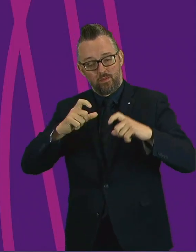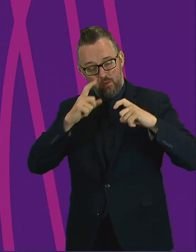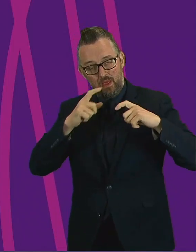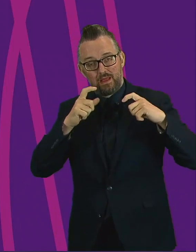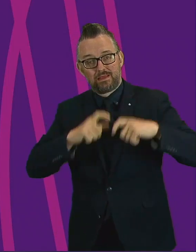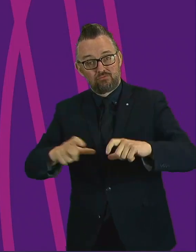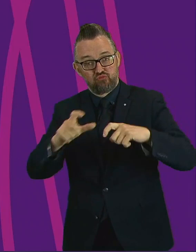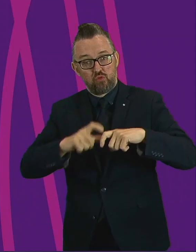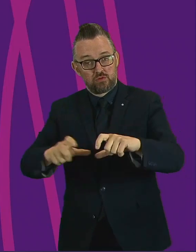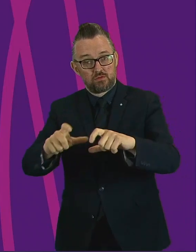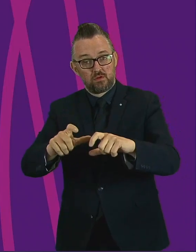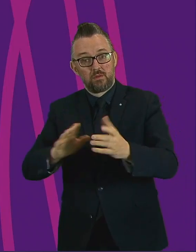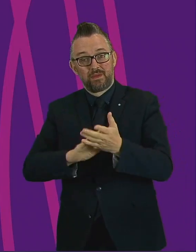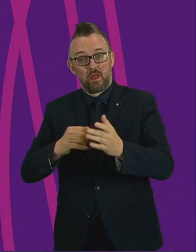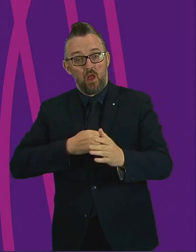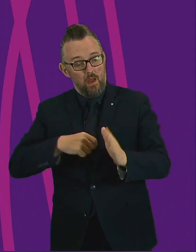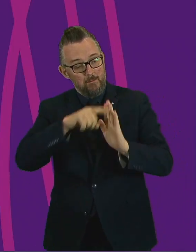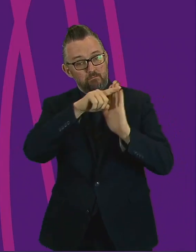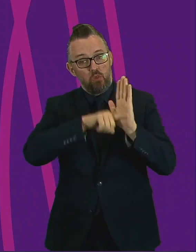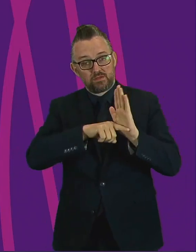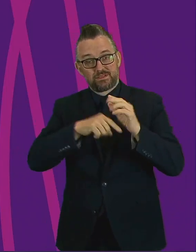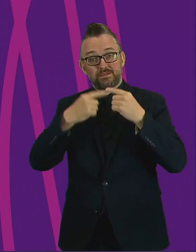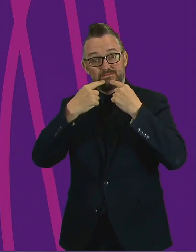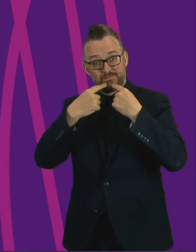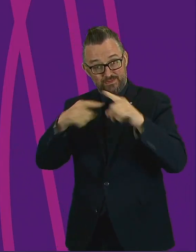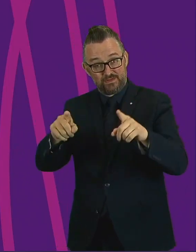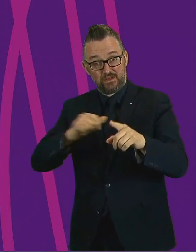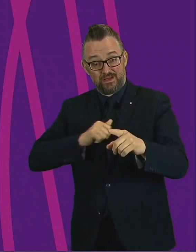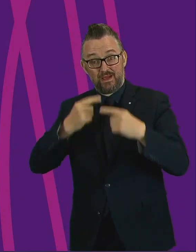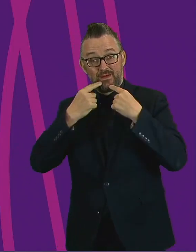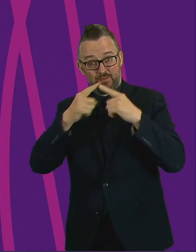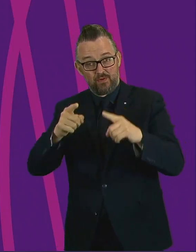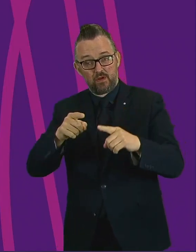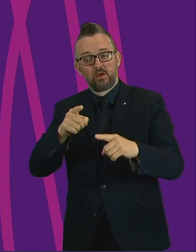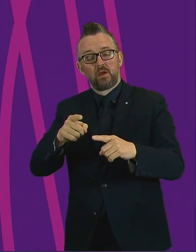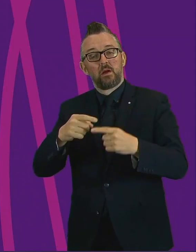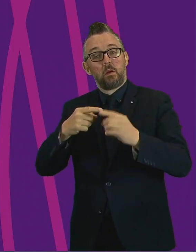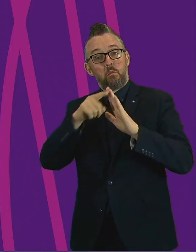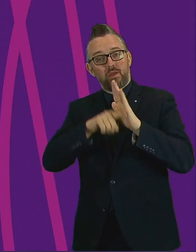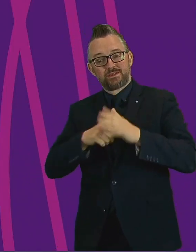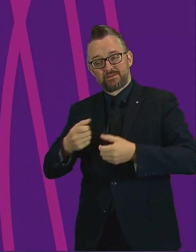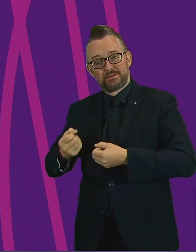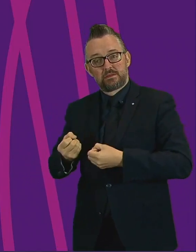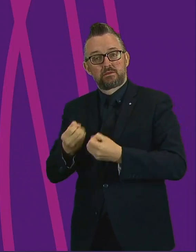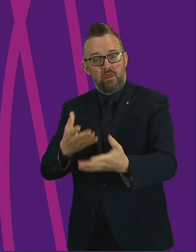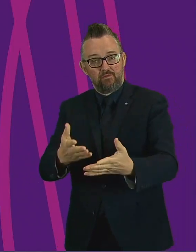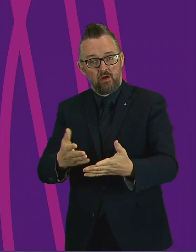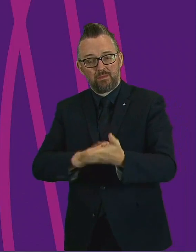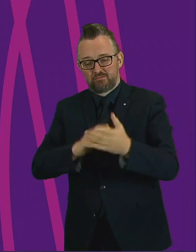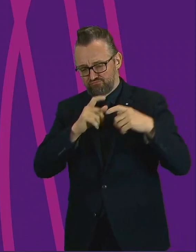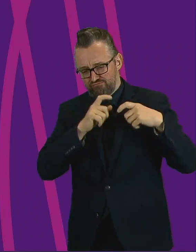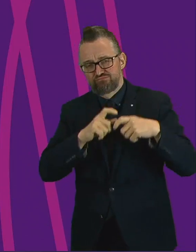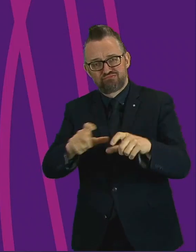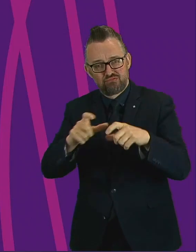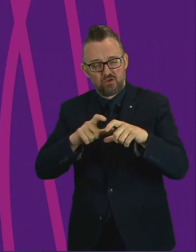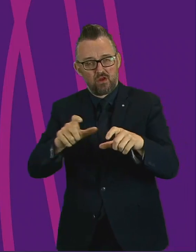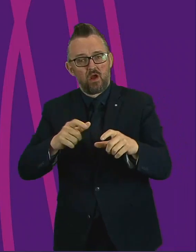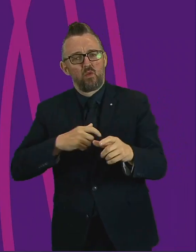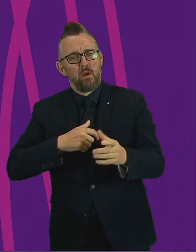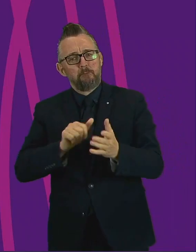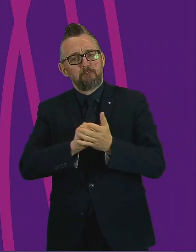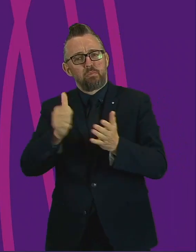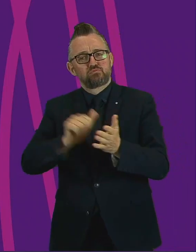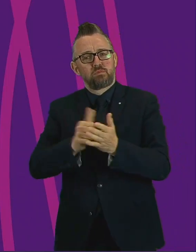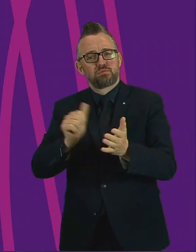sure that the policies we are announcing are delivered and that they are delivered consistently, and that we publish the data that